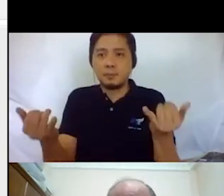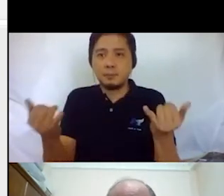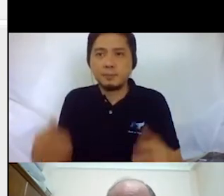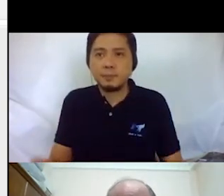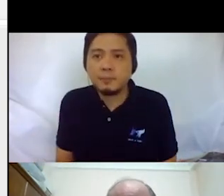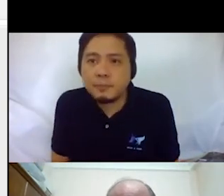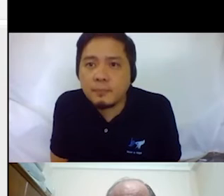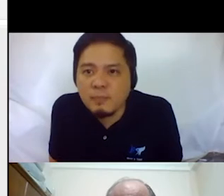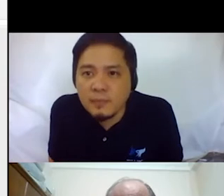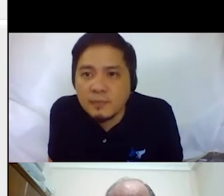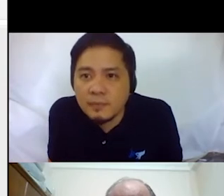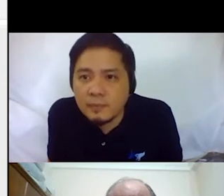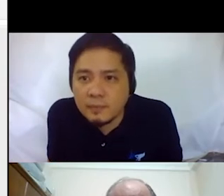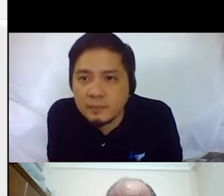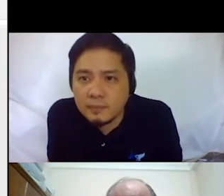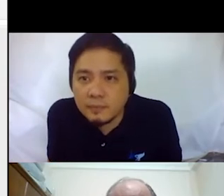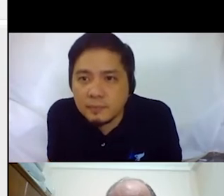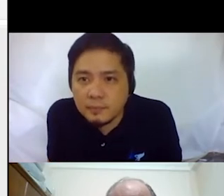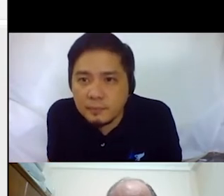Okay, let's go down.